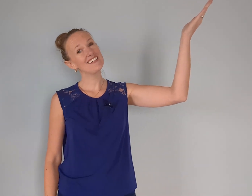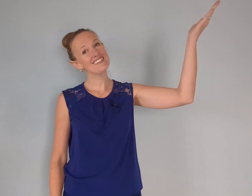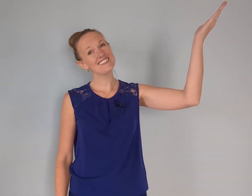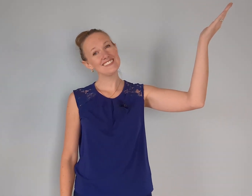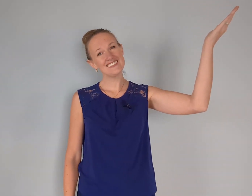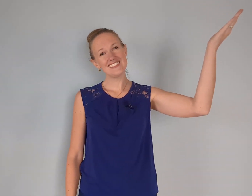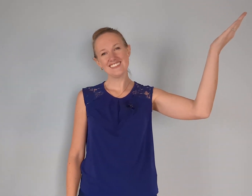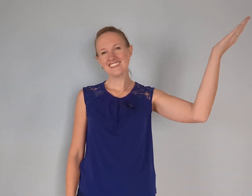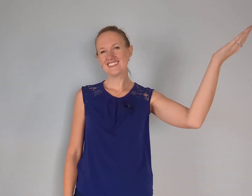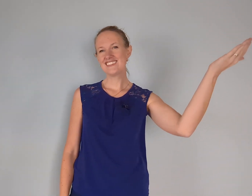there.